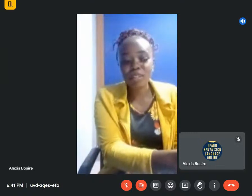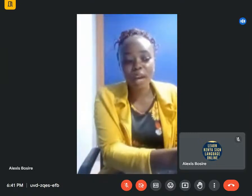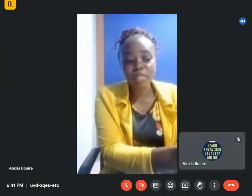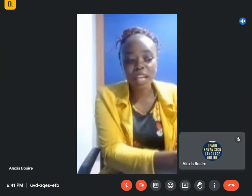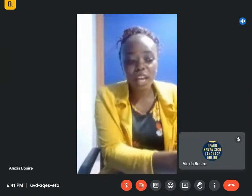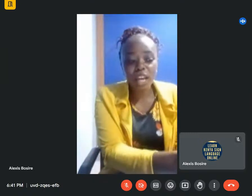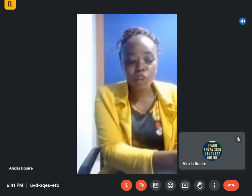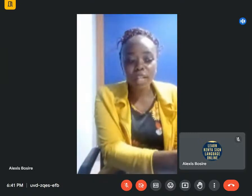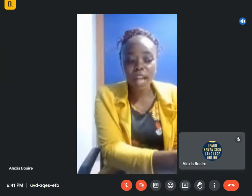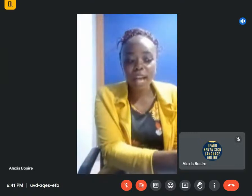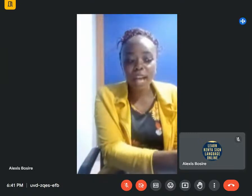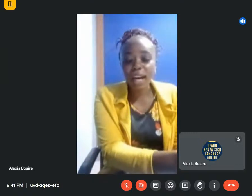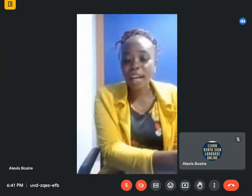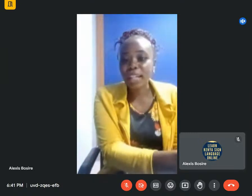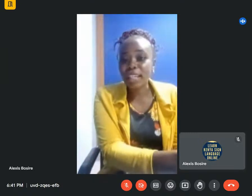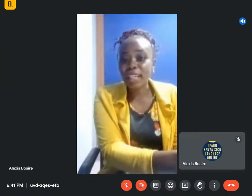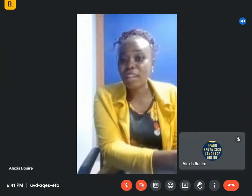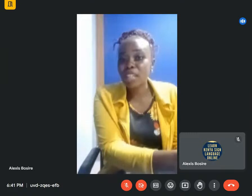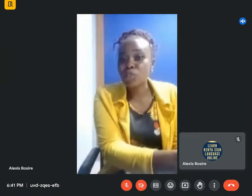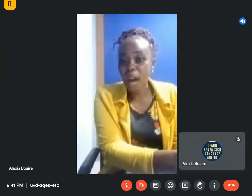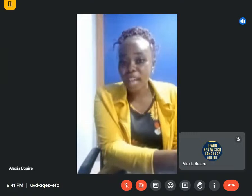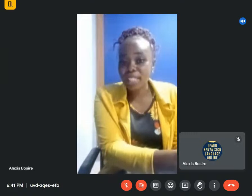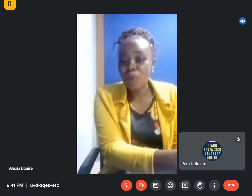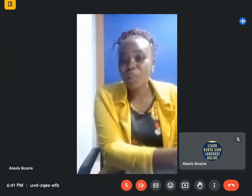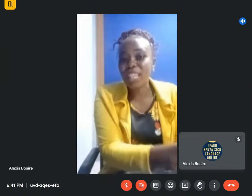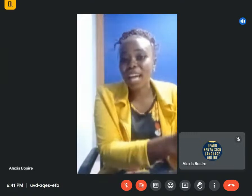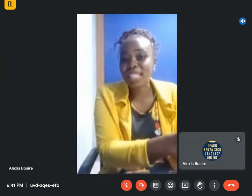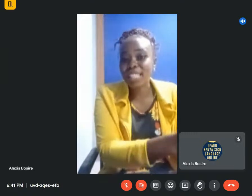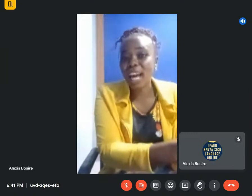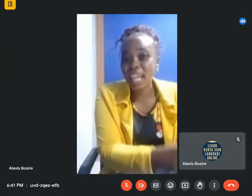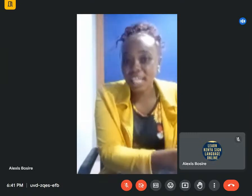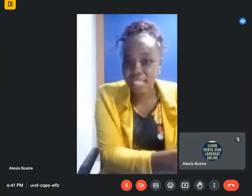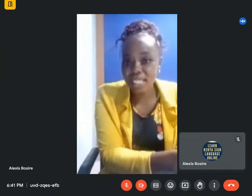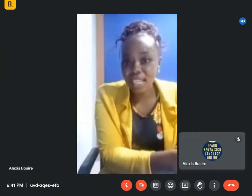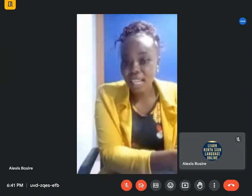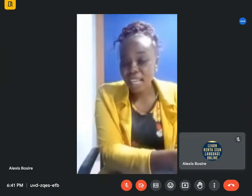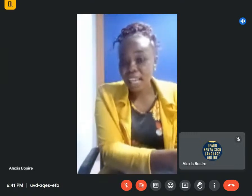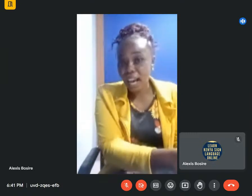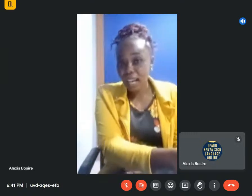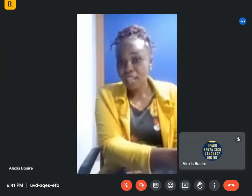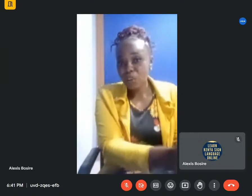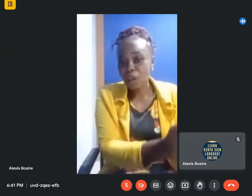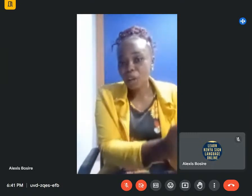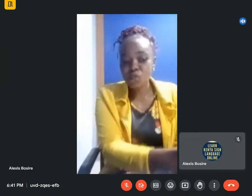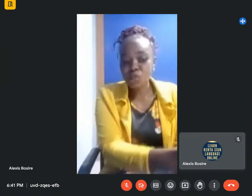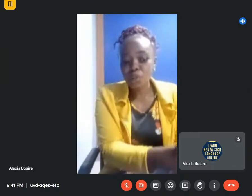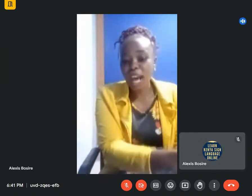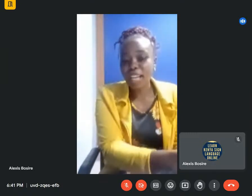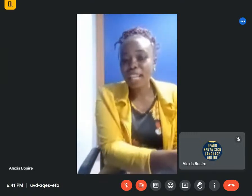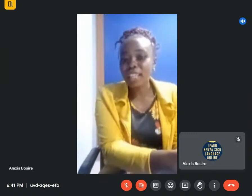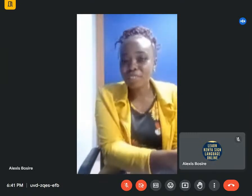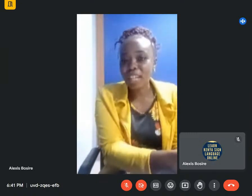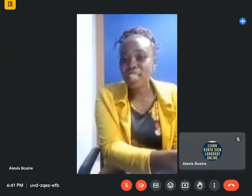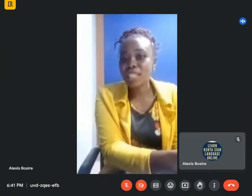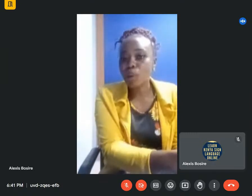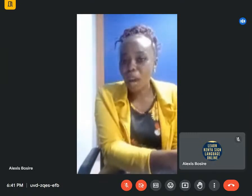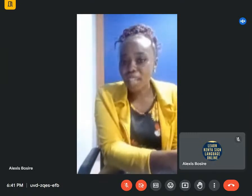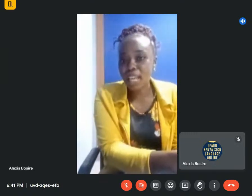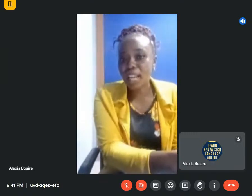I'm saying you learn different words with their signs. Yeah, you are going to learn different words and